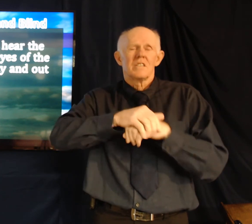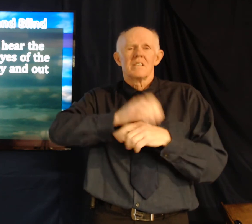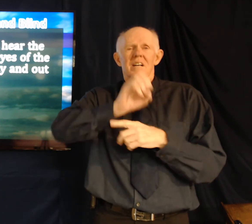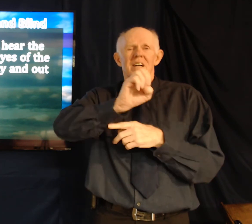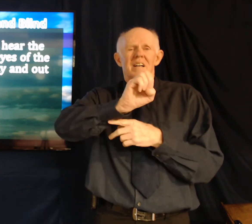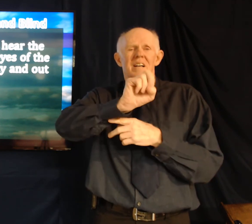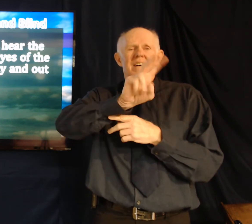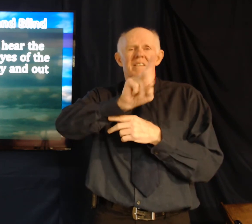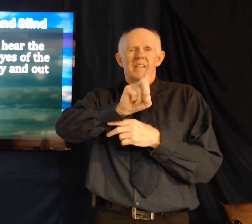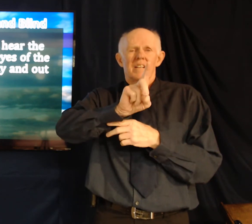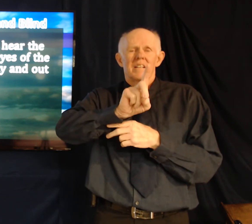The deaf